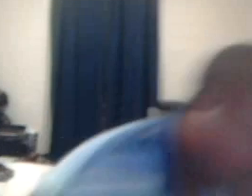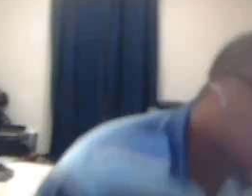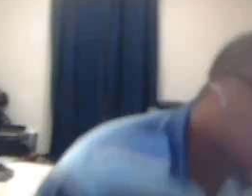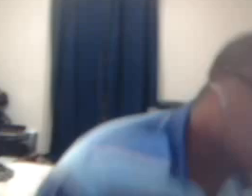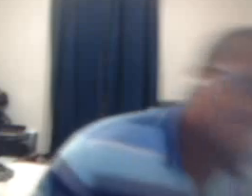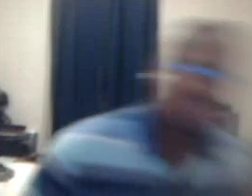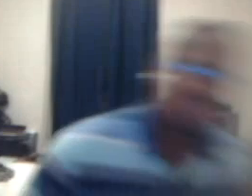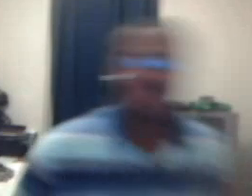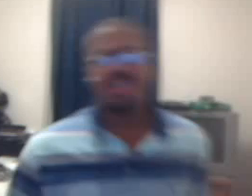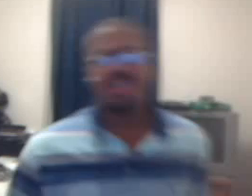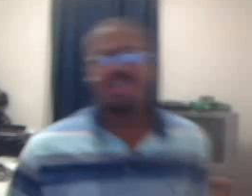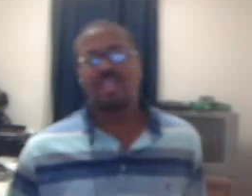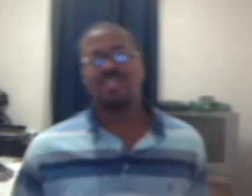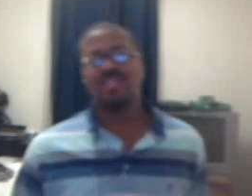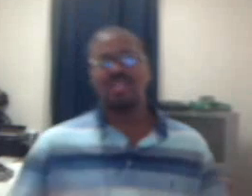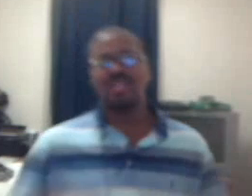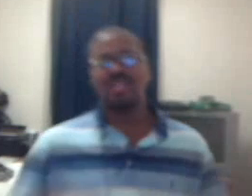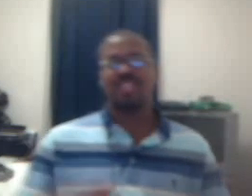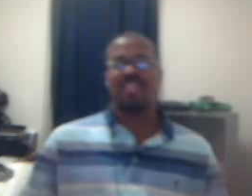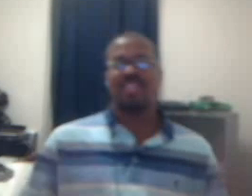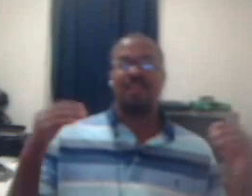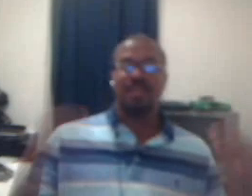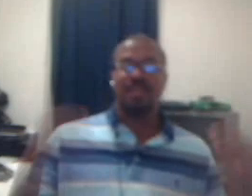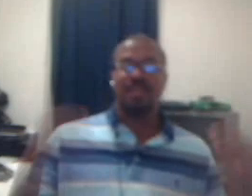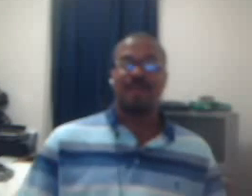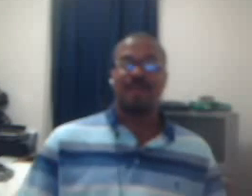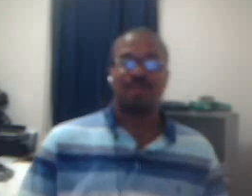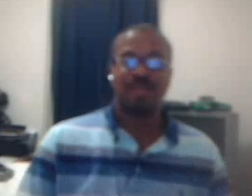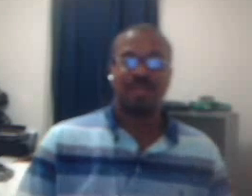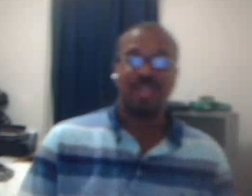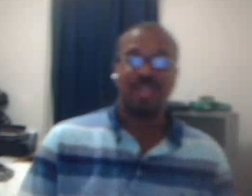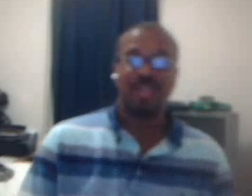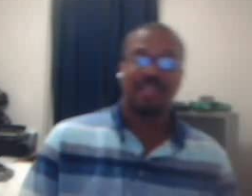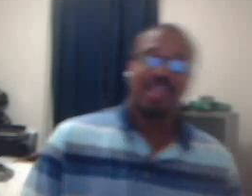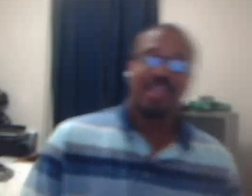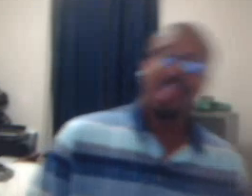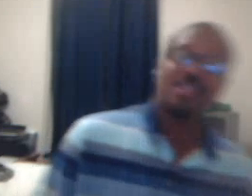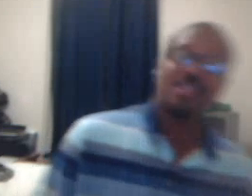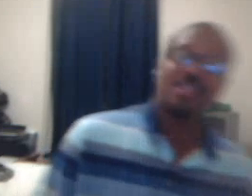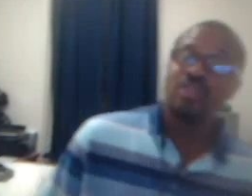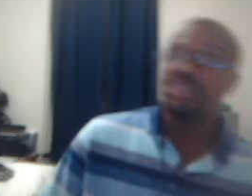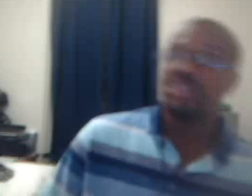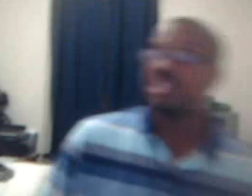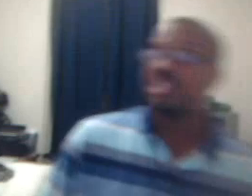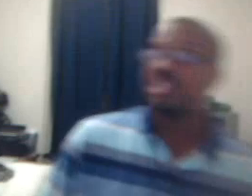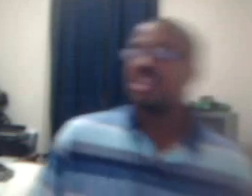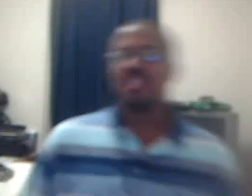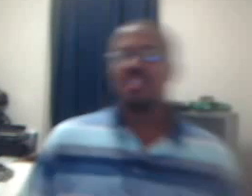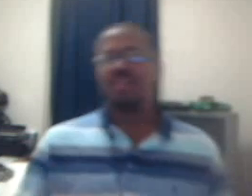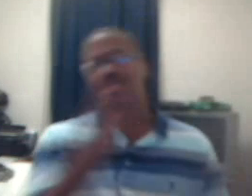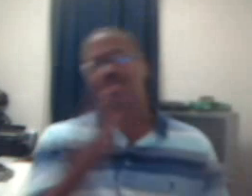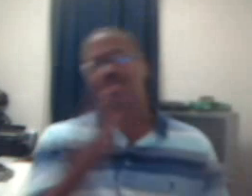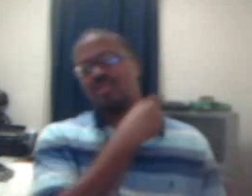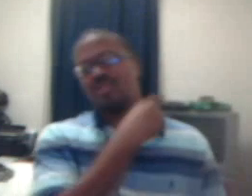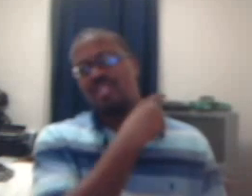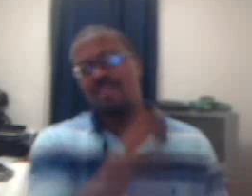she got a new TV, okay? So I took that TV and put it in my room, okay? Here in my studio, I should say. So this TV